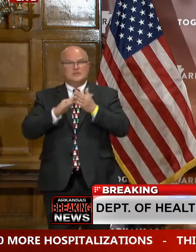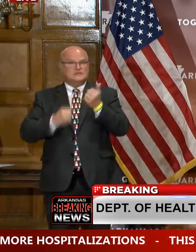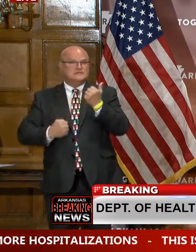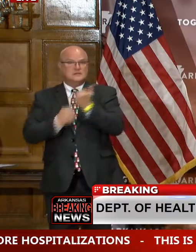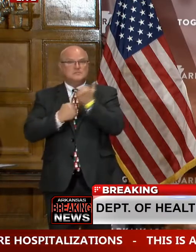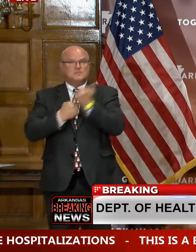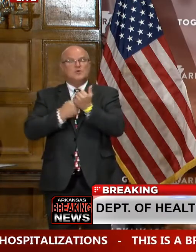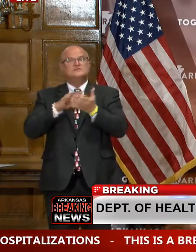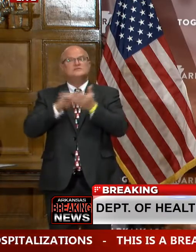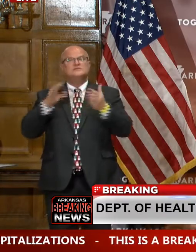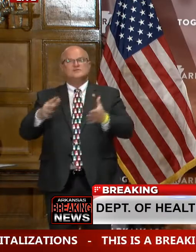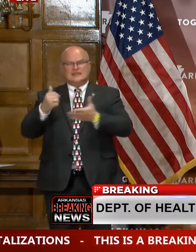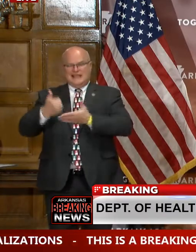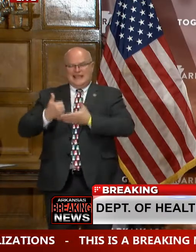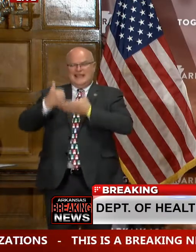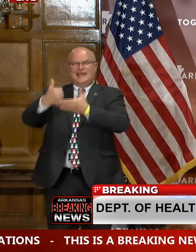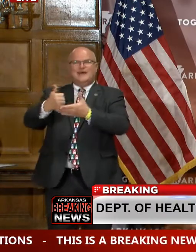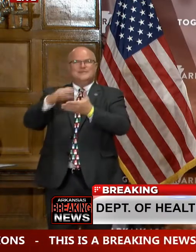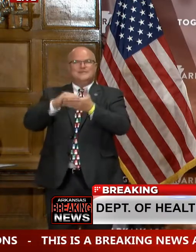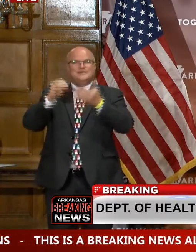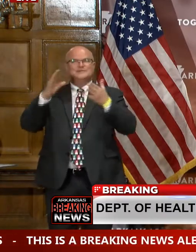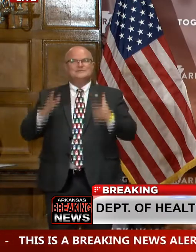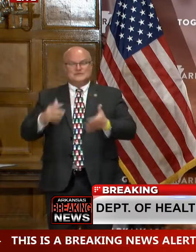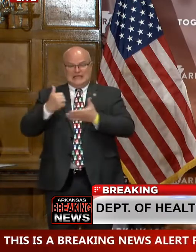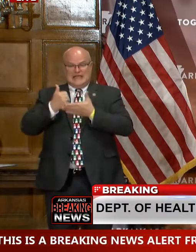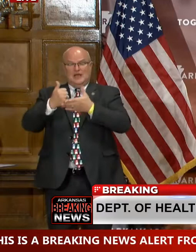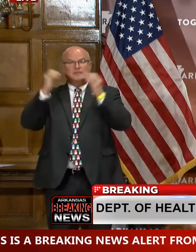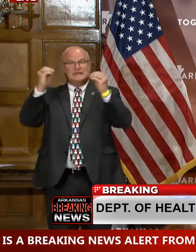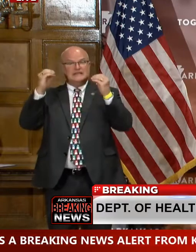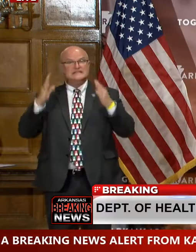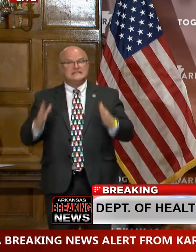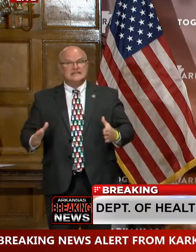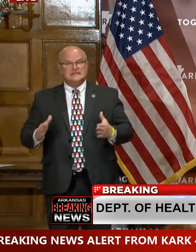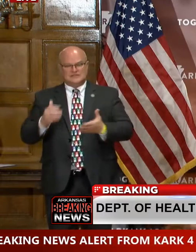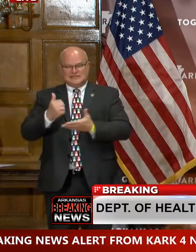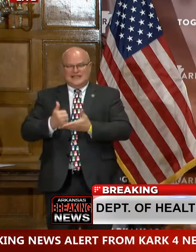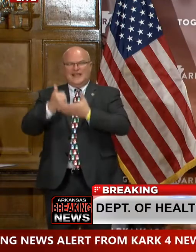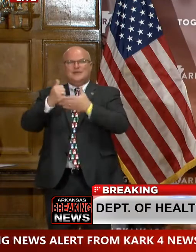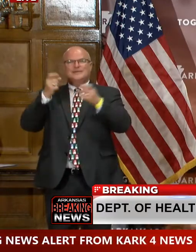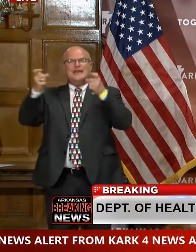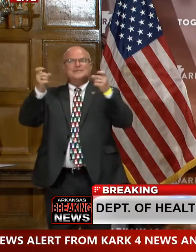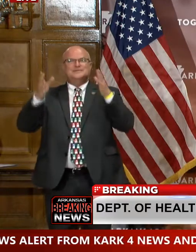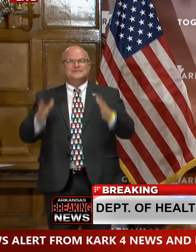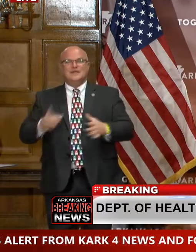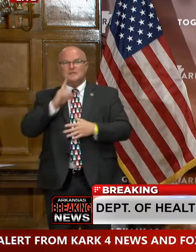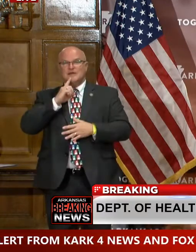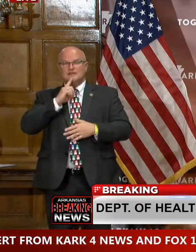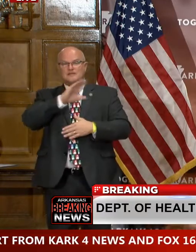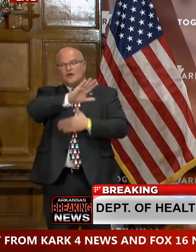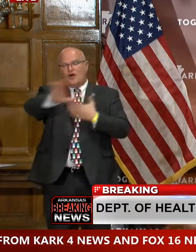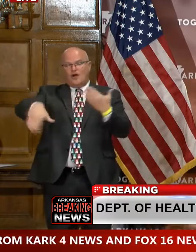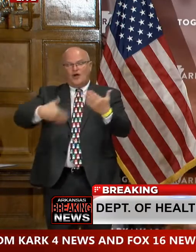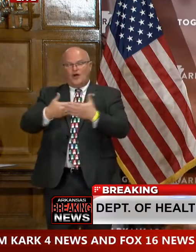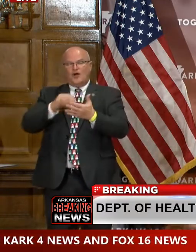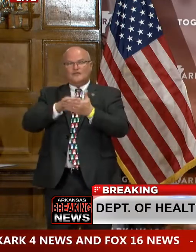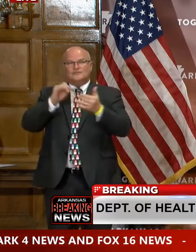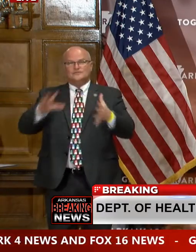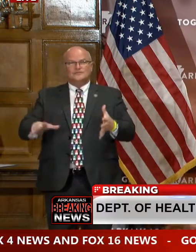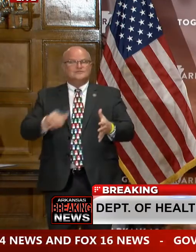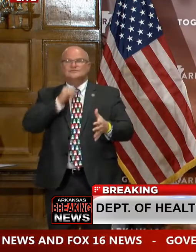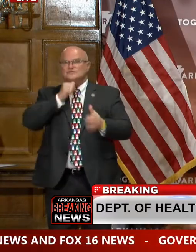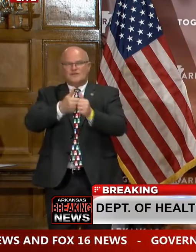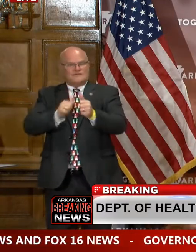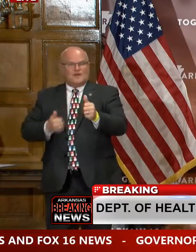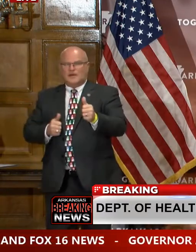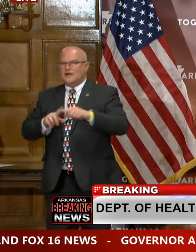these students, helping the students, helping the teachers, and helping the administrators make sure that these students do not fall behind and